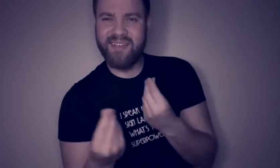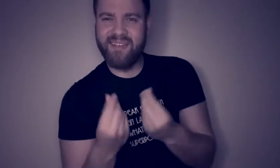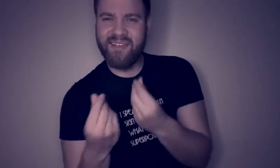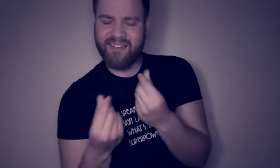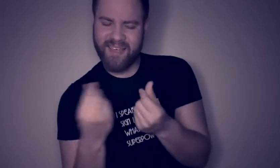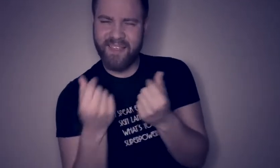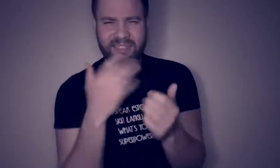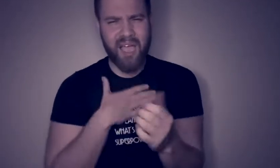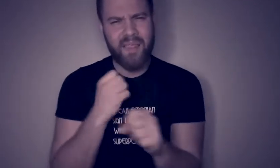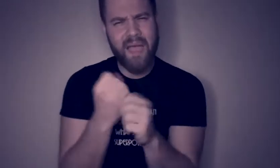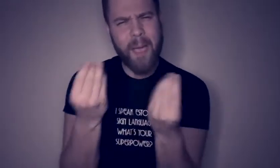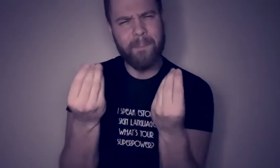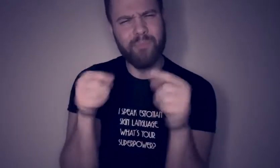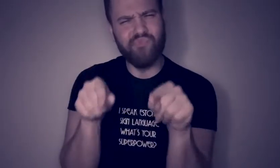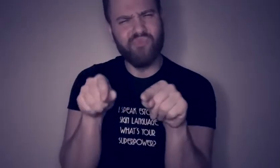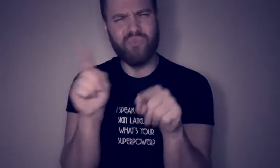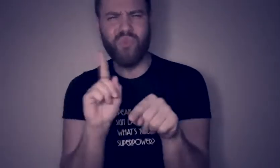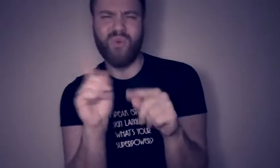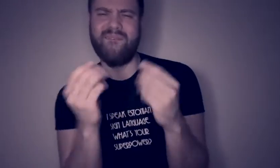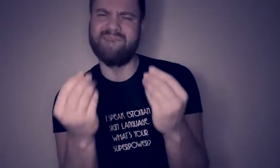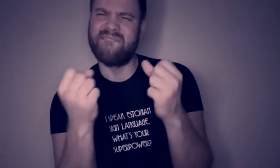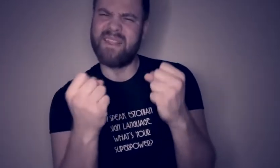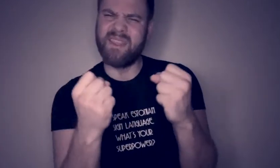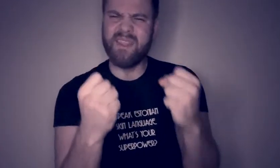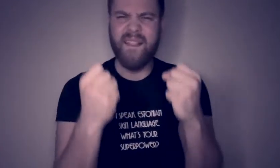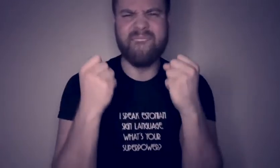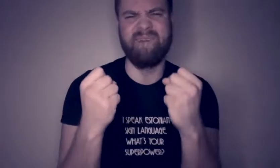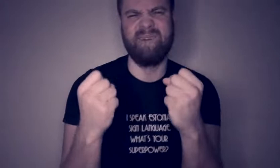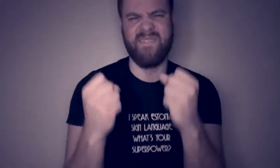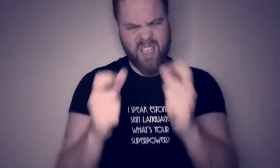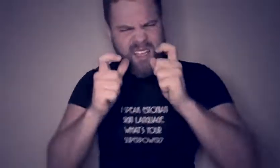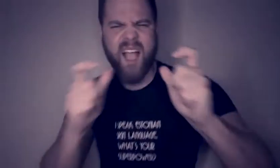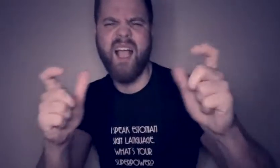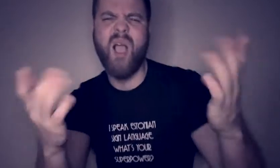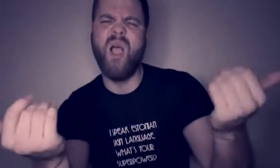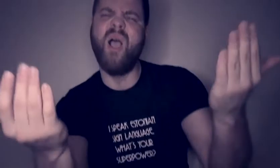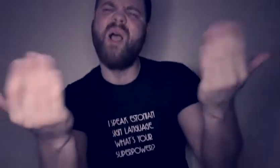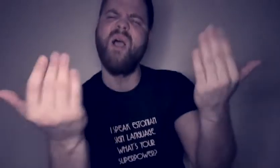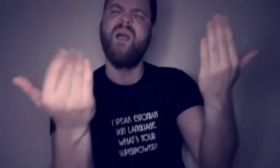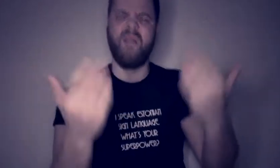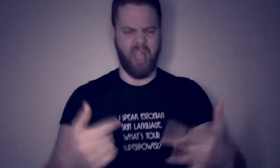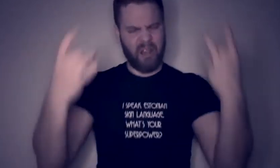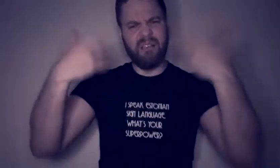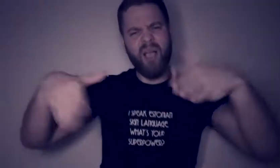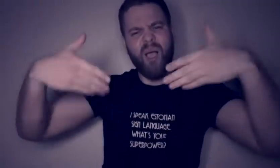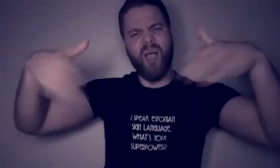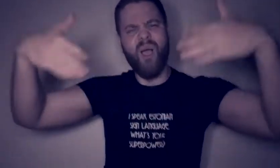something about this joint right here. This joint right here, it makes me wanna let it go. Can't